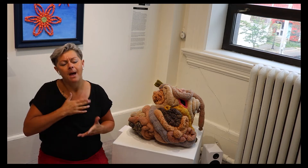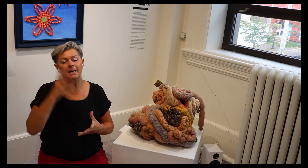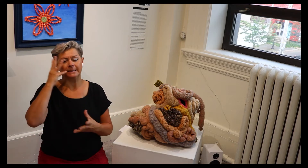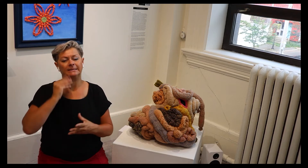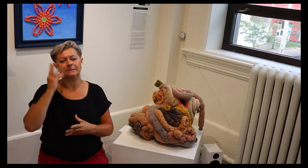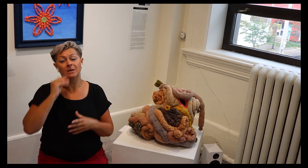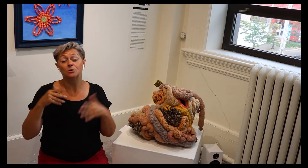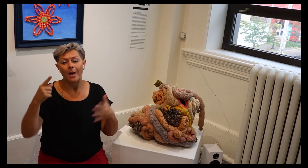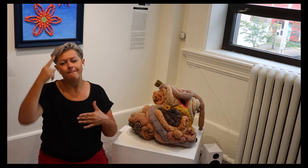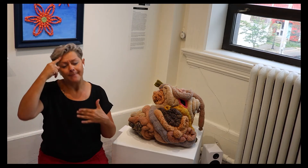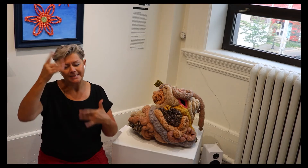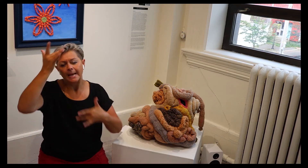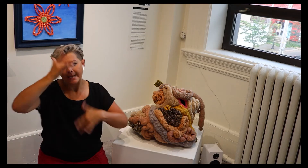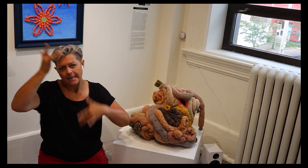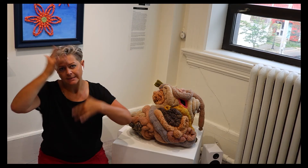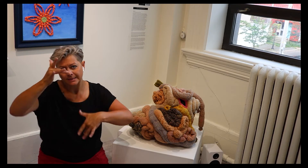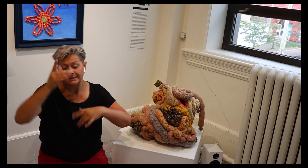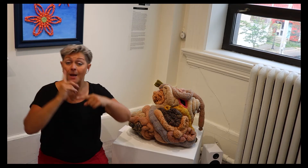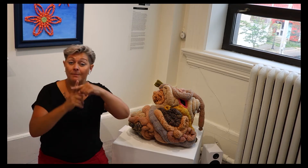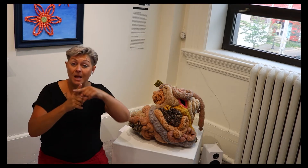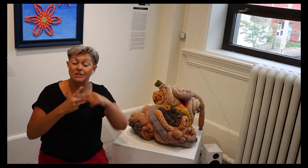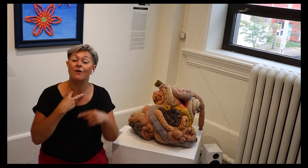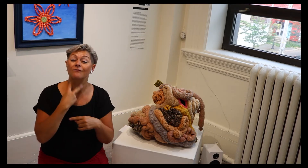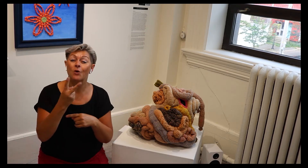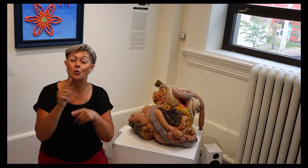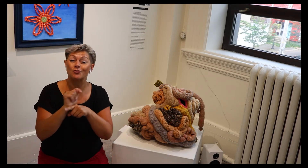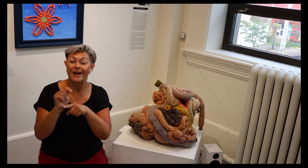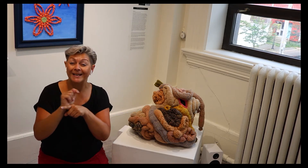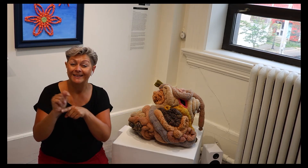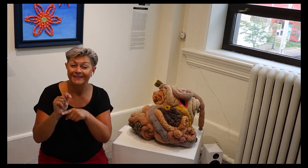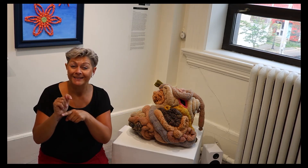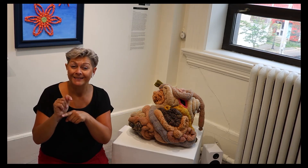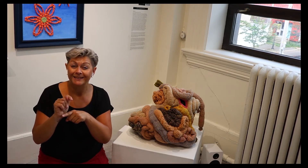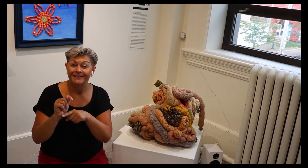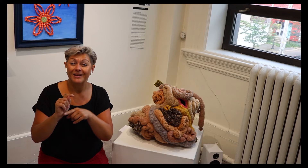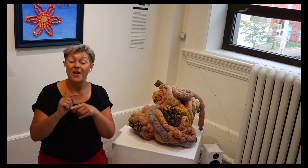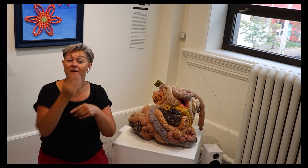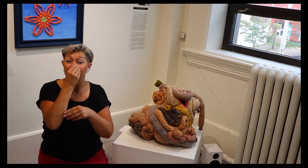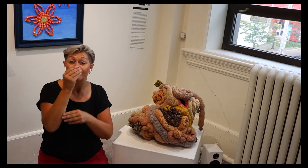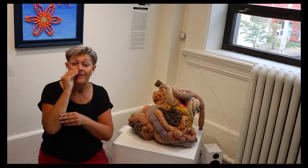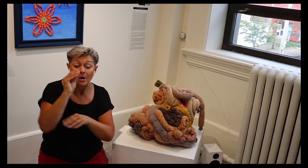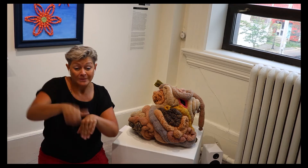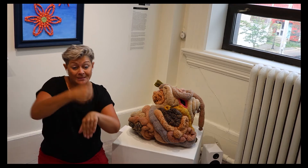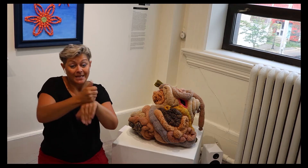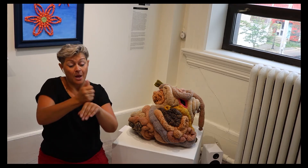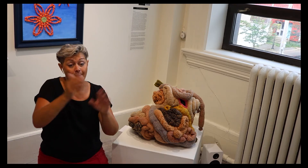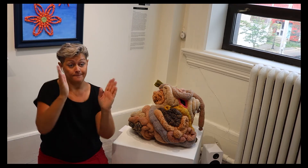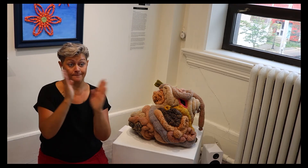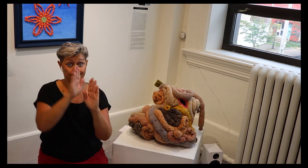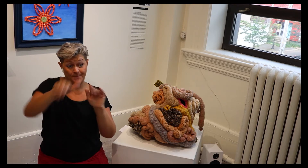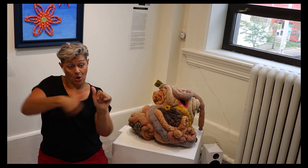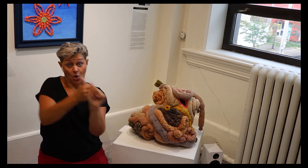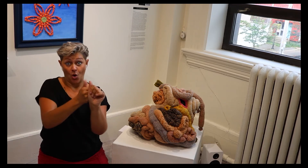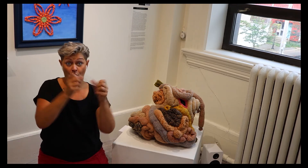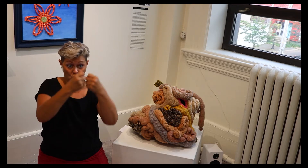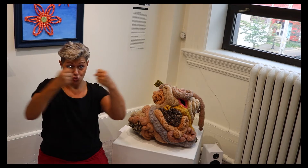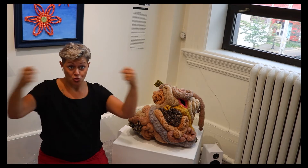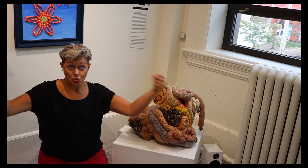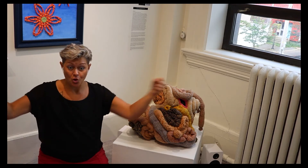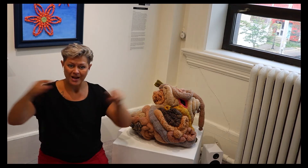mental illness and vocal training. Rearranging flowers behind a curtain refers to something one of my first voice